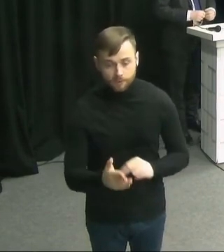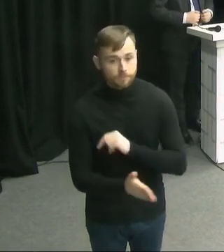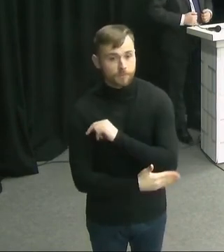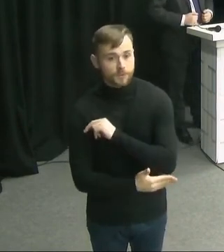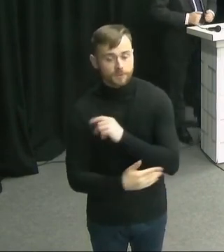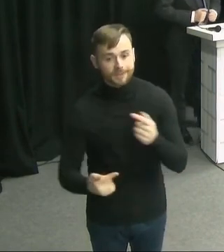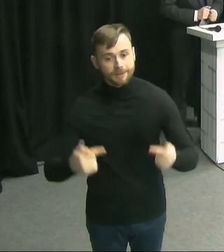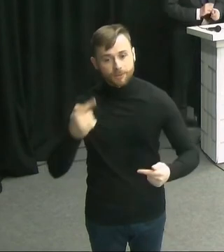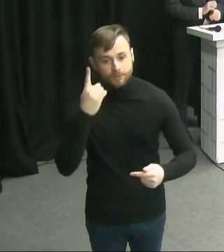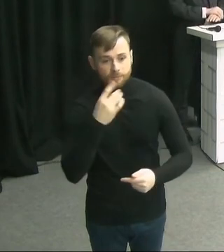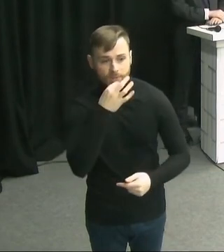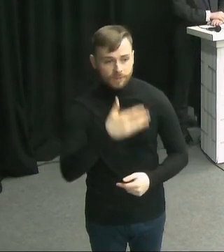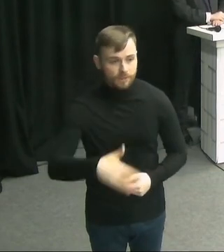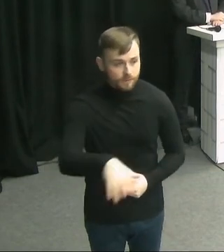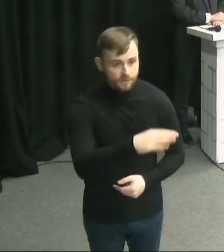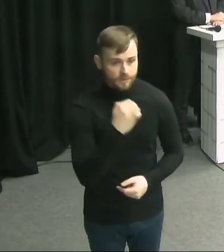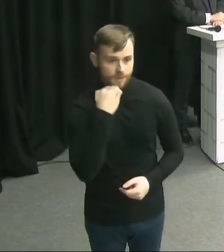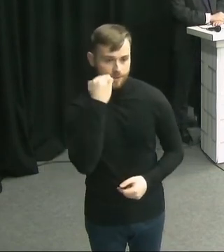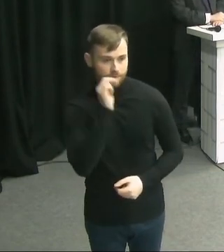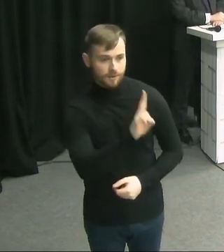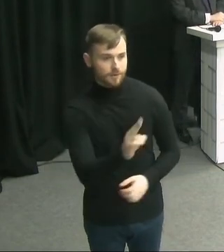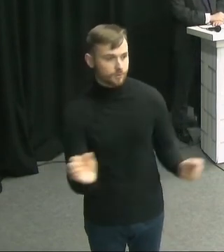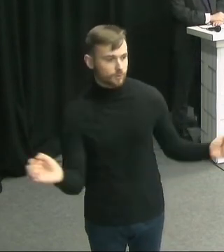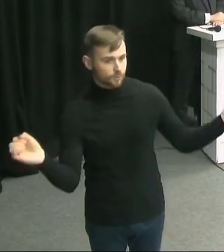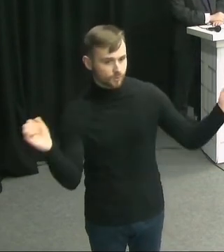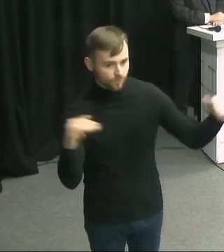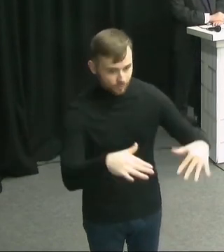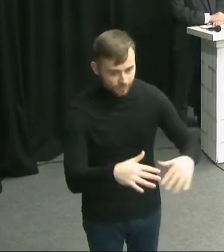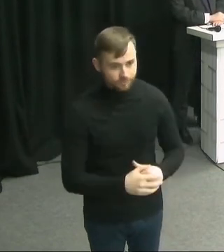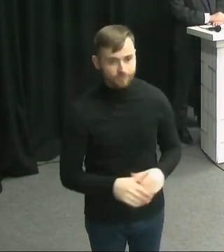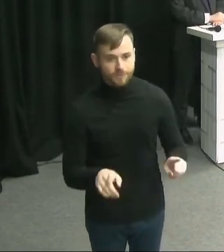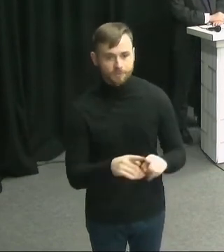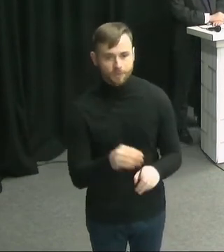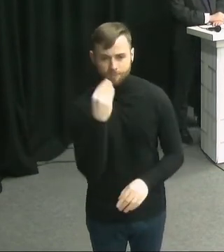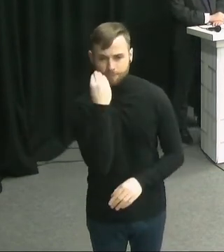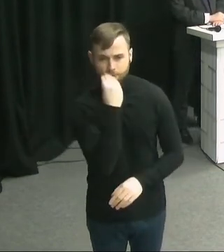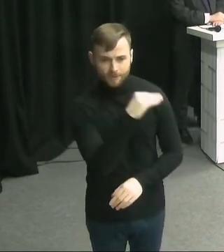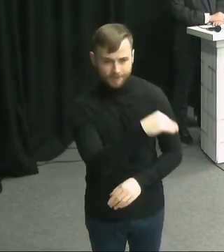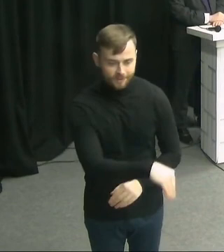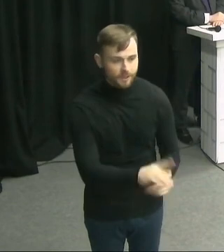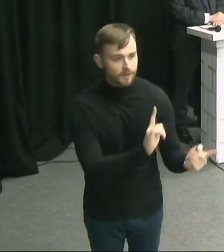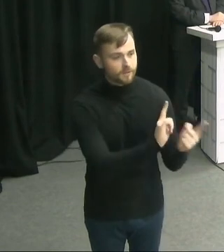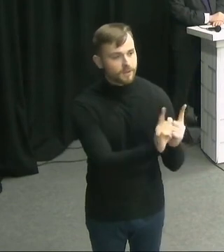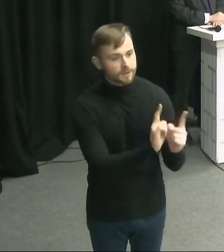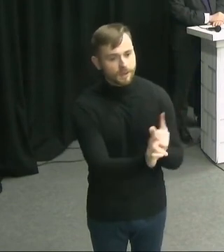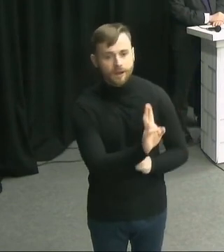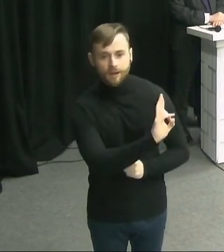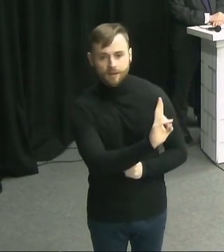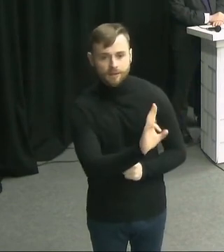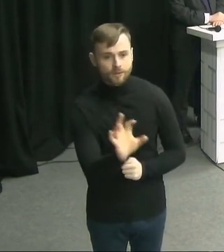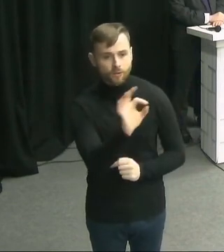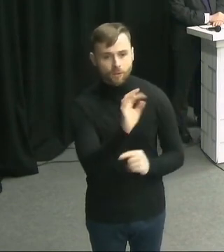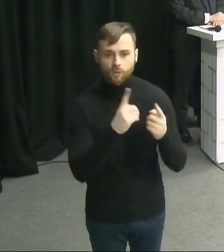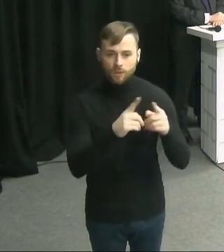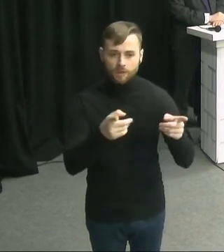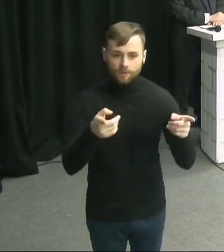to thank all the participants. The moderator thanks the interpreters. The